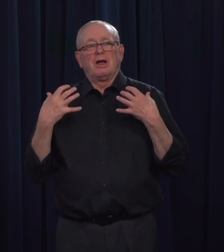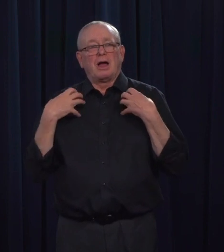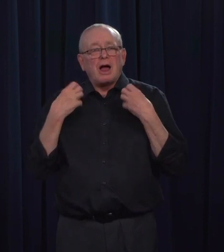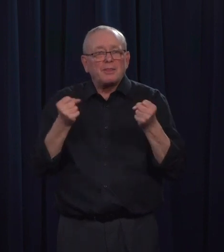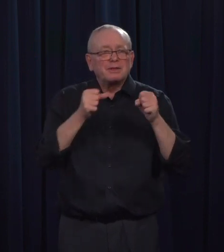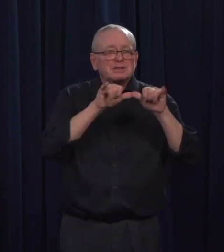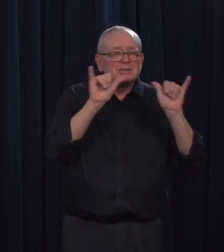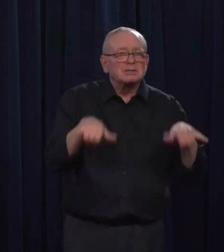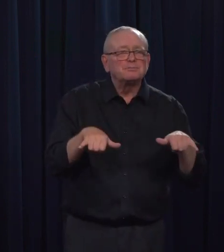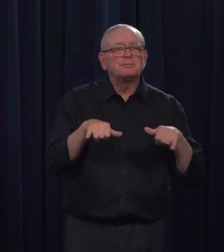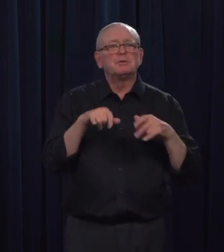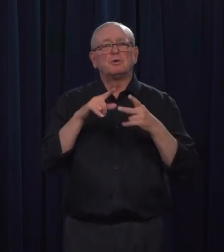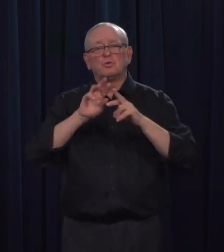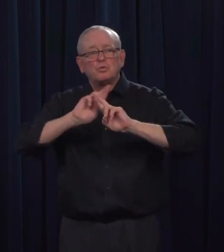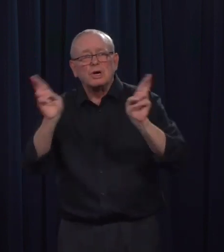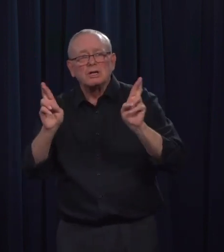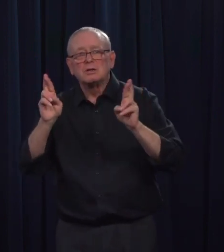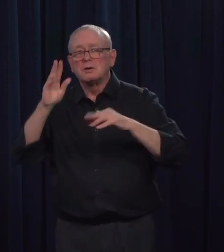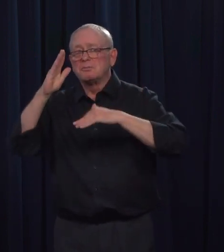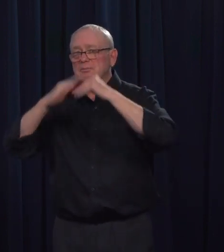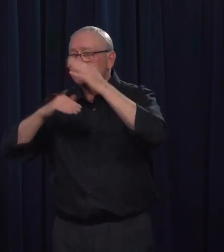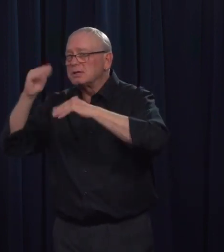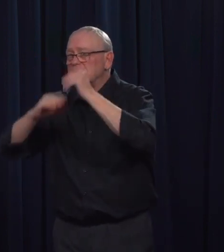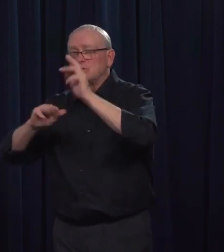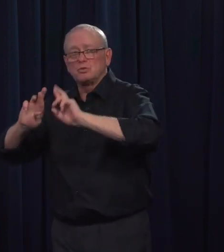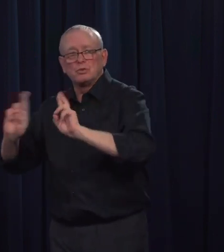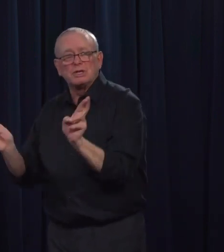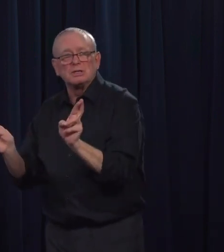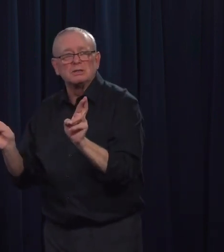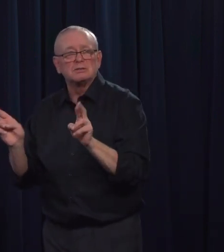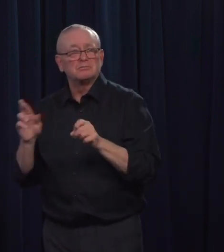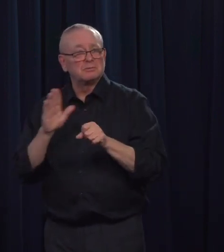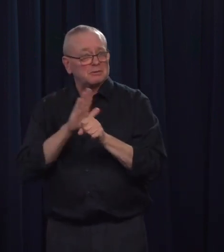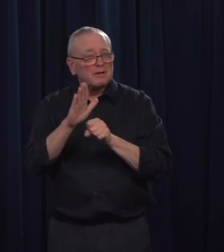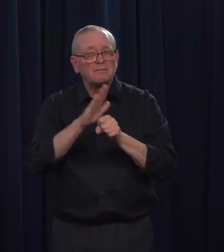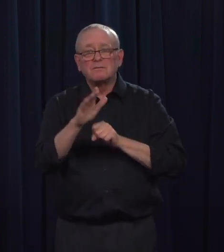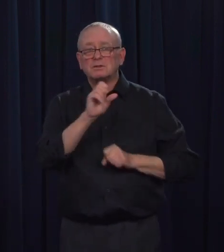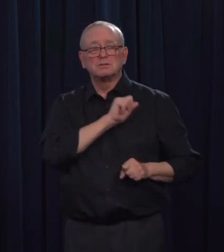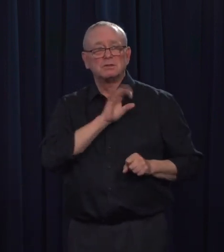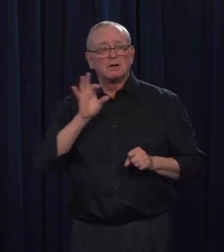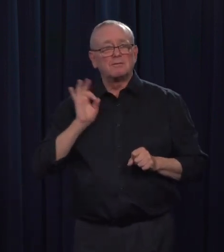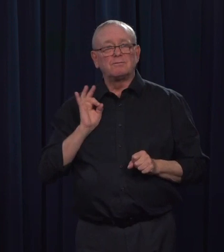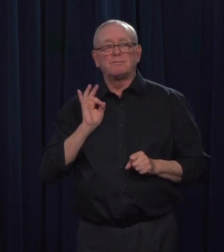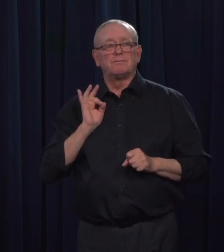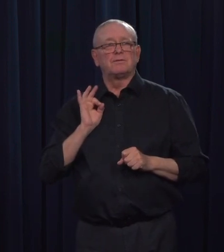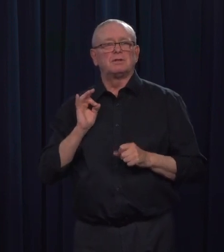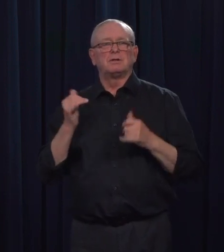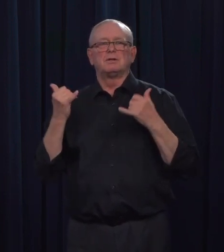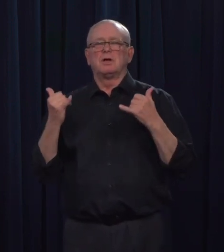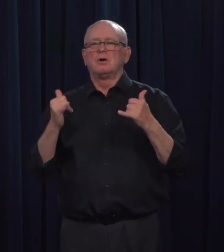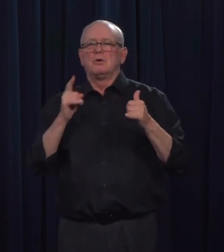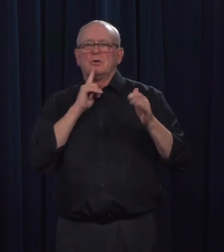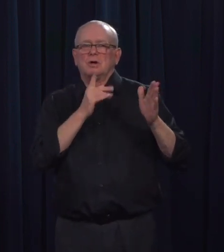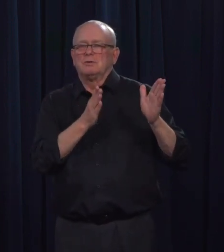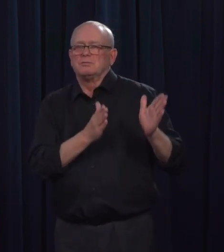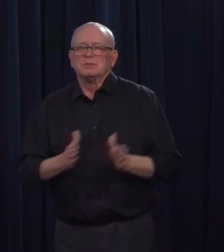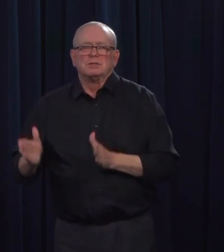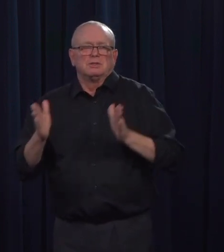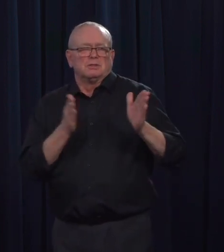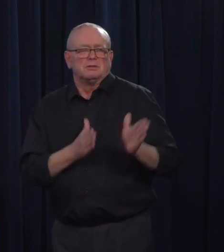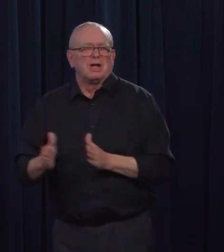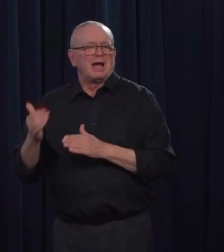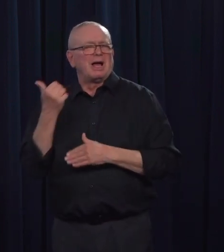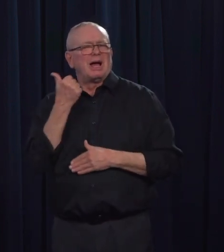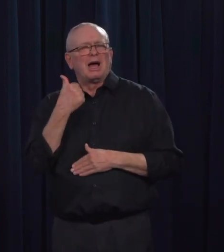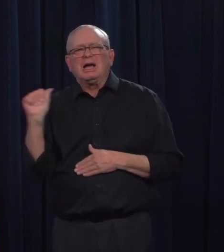staff member as effectively as possible. The health system is preparing for every possible scenario in the days ahead. I